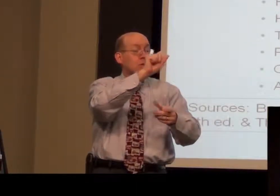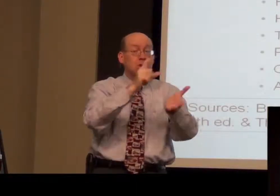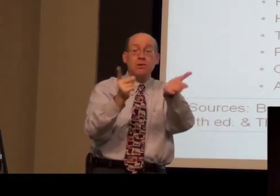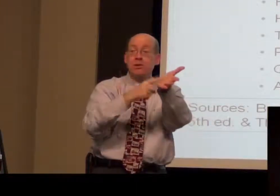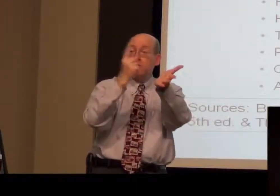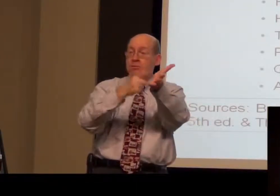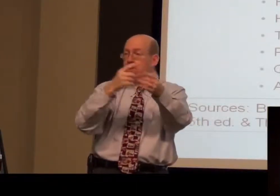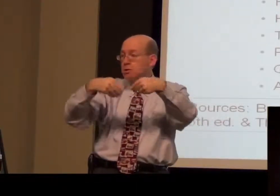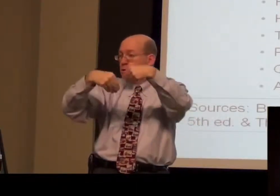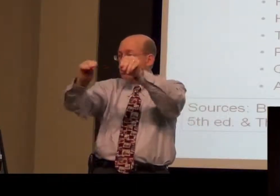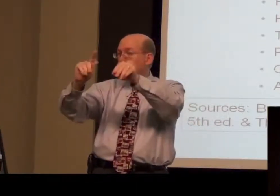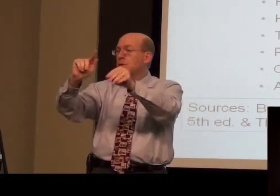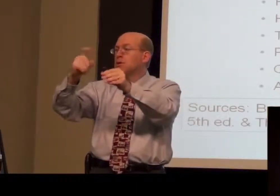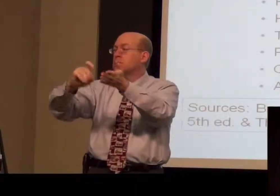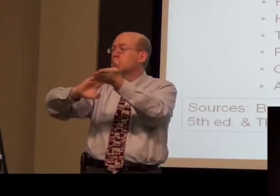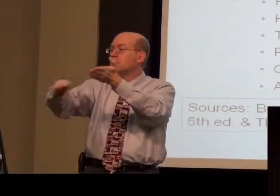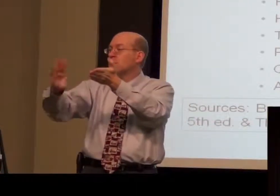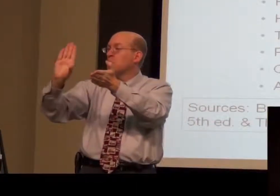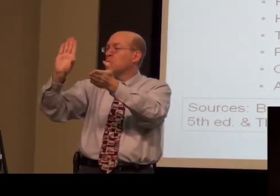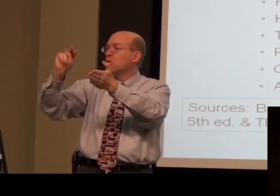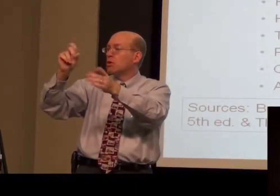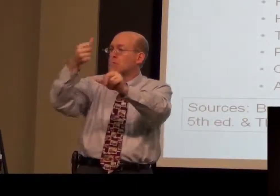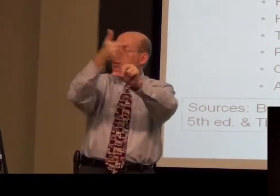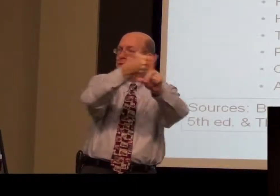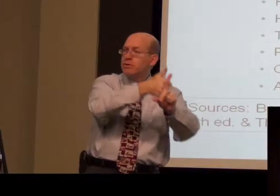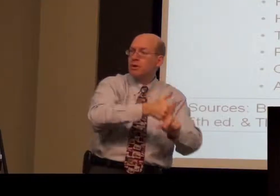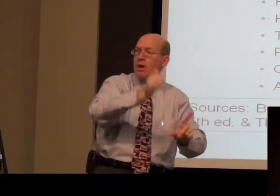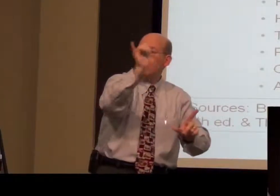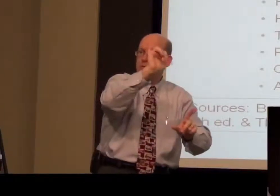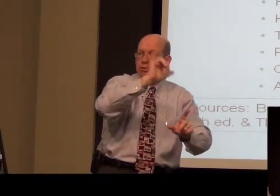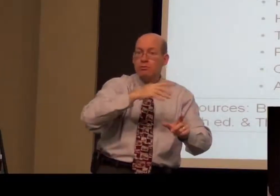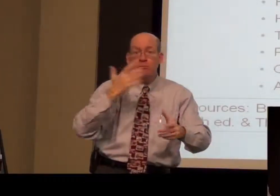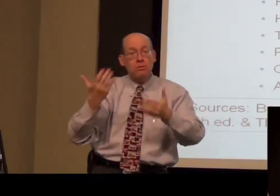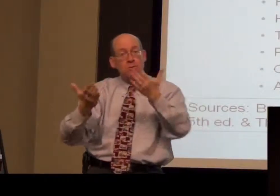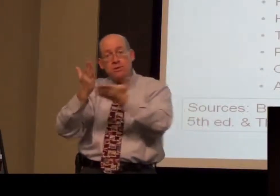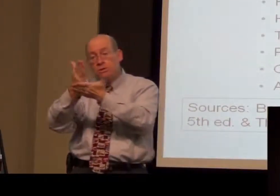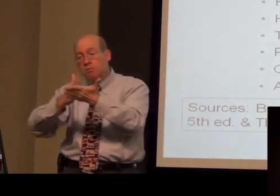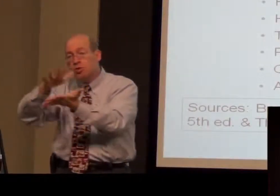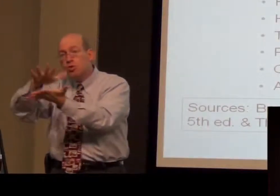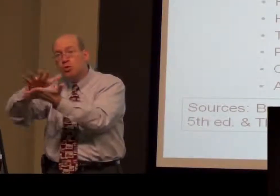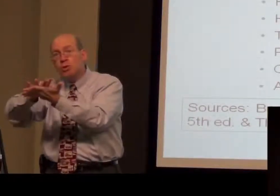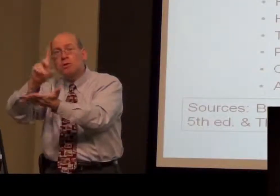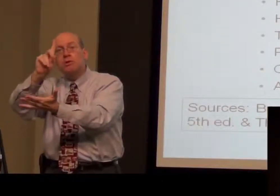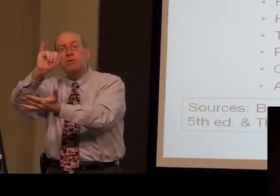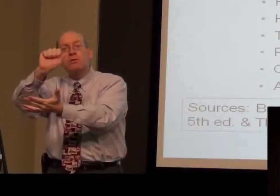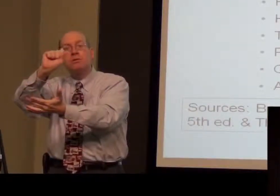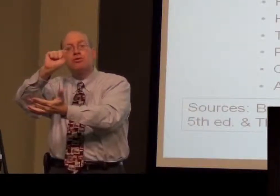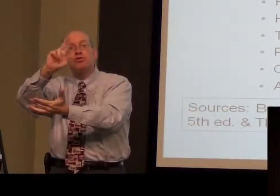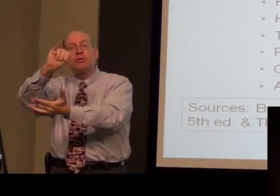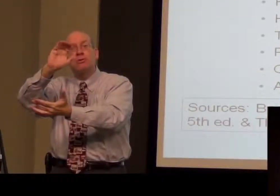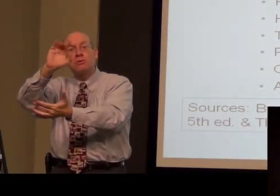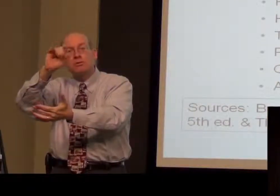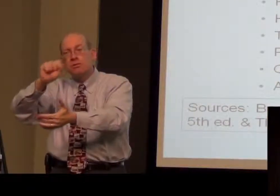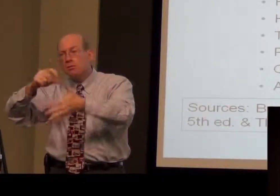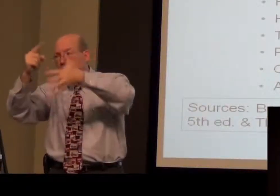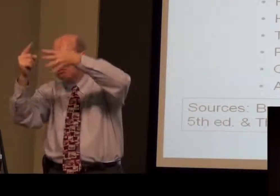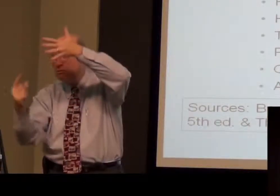Different utility projects such as sewer and water, maybe higher education, different things like school